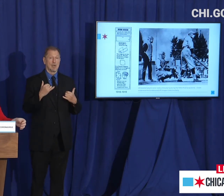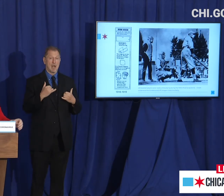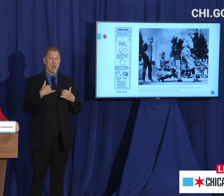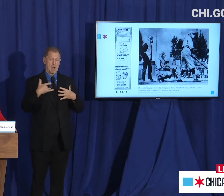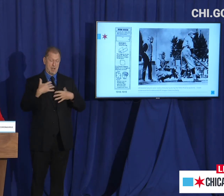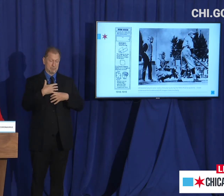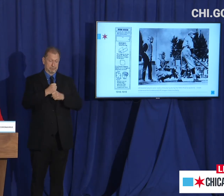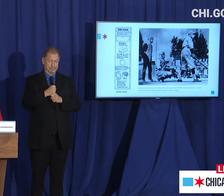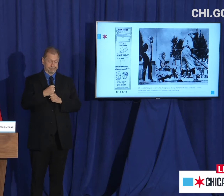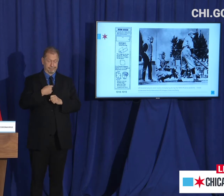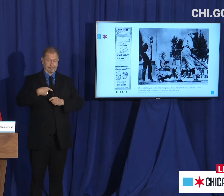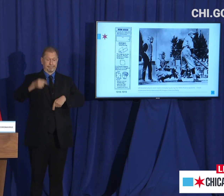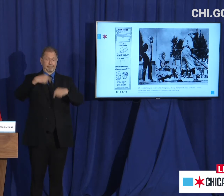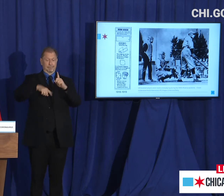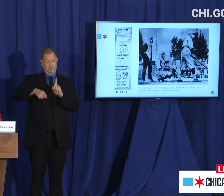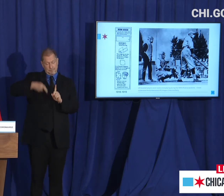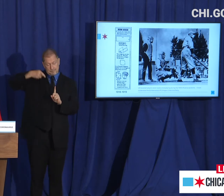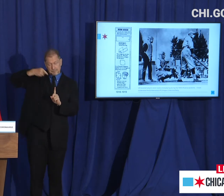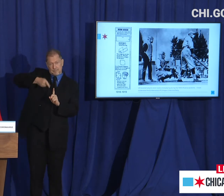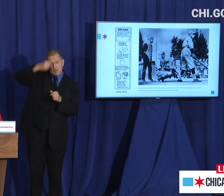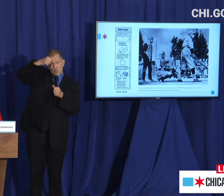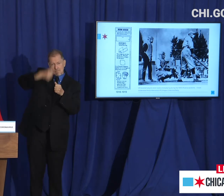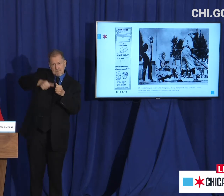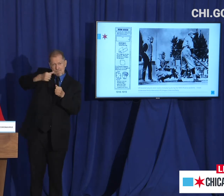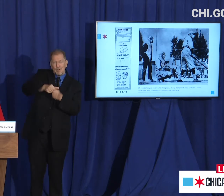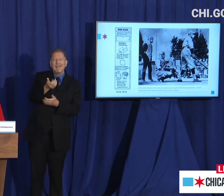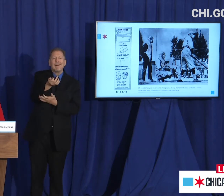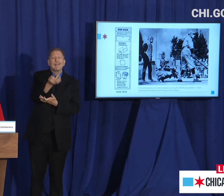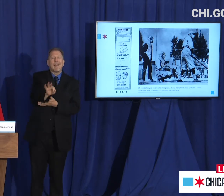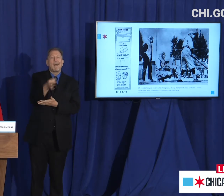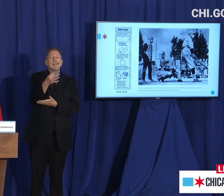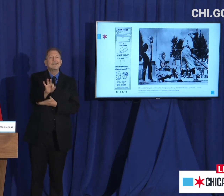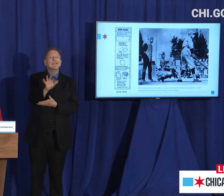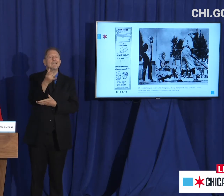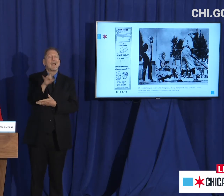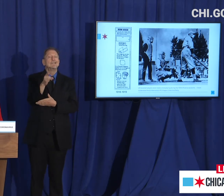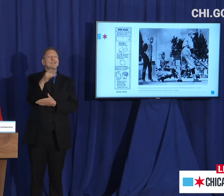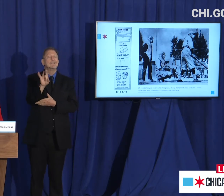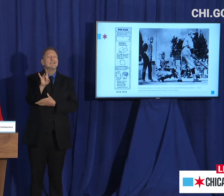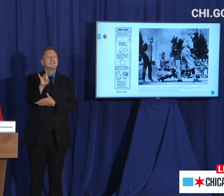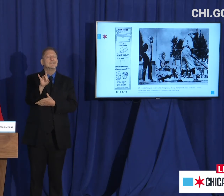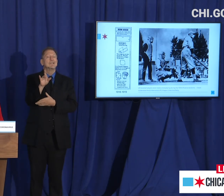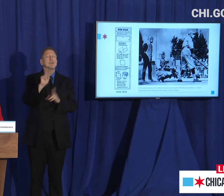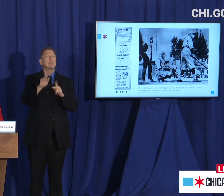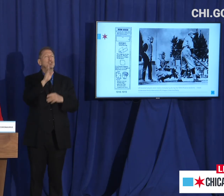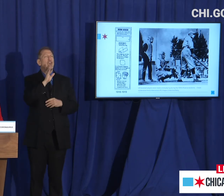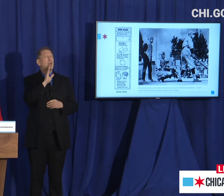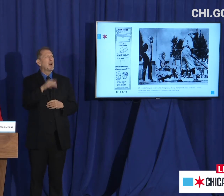us back to 1918. We've talked a lot about the